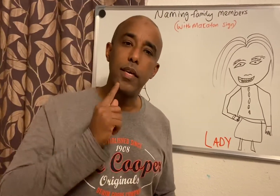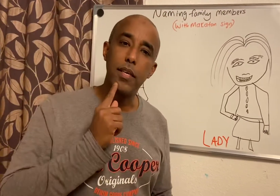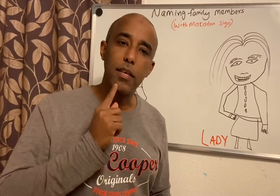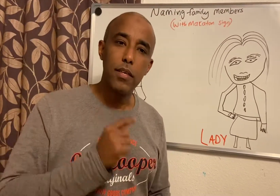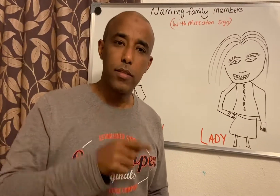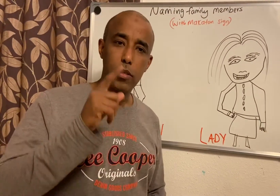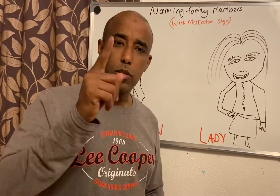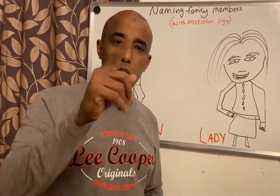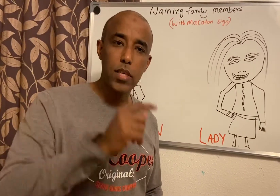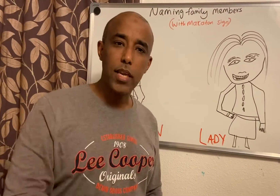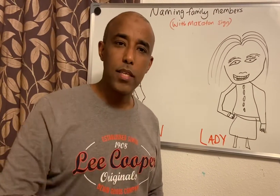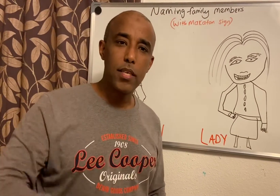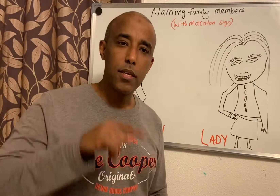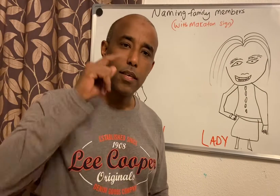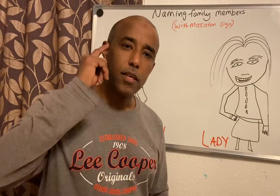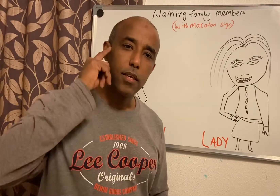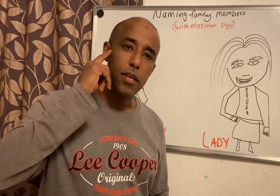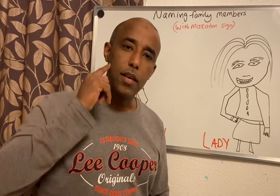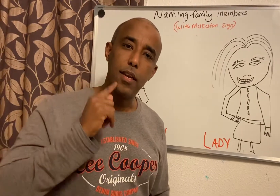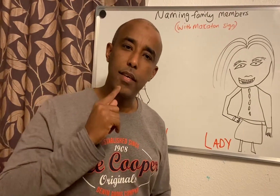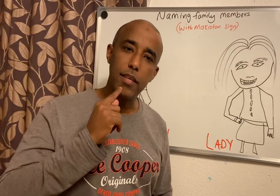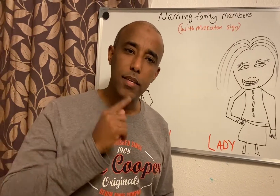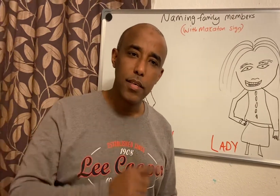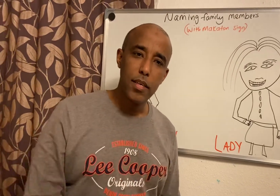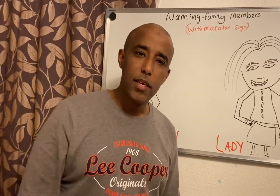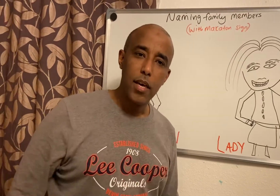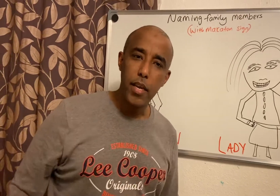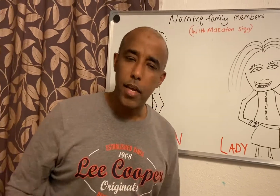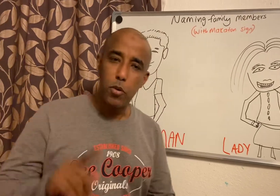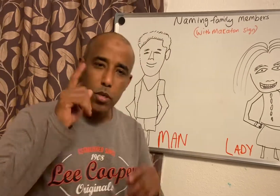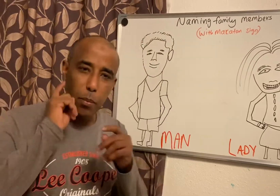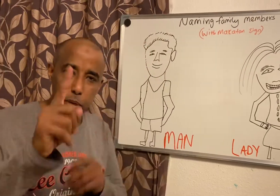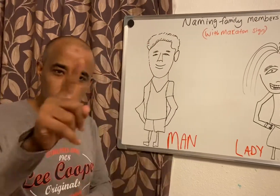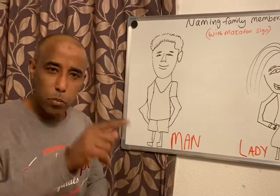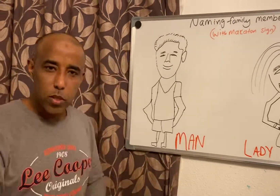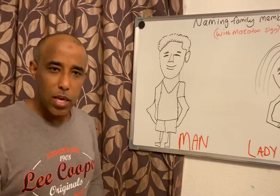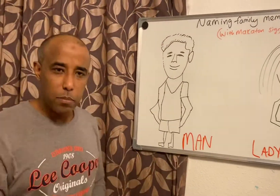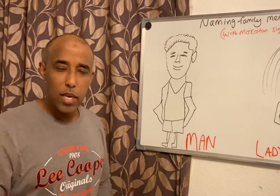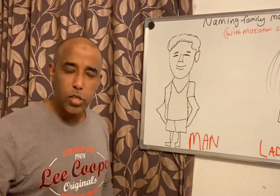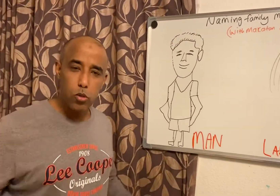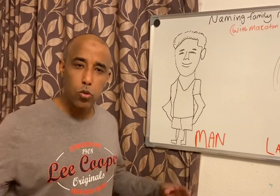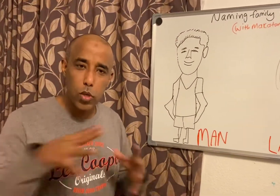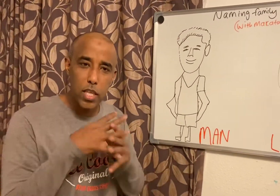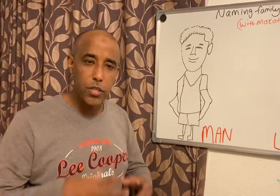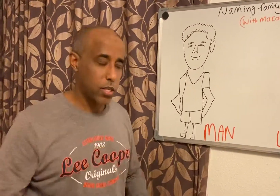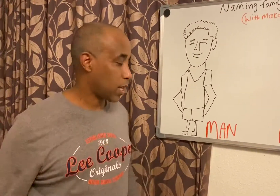Lady. You sign it. Lady. And I'm going to repeat one more time. Let's do it together this time. Okay?